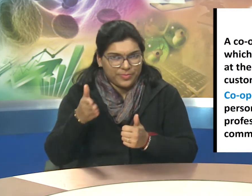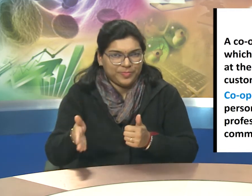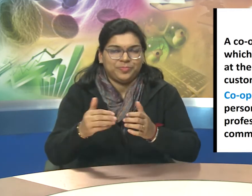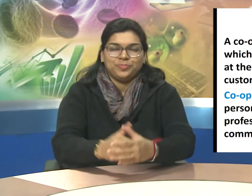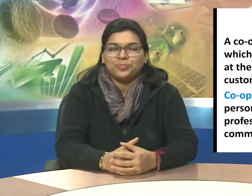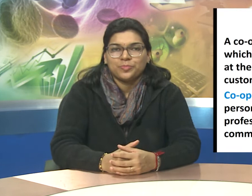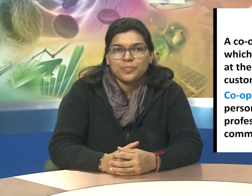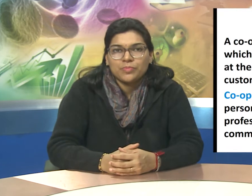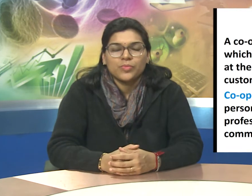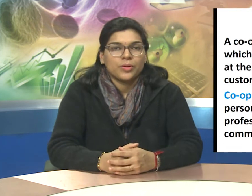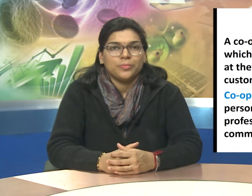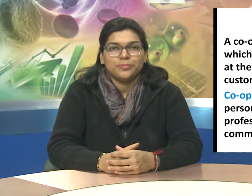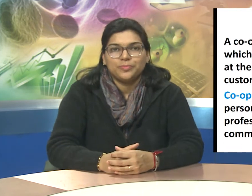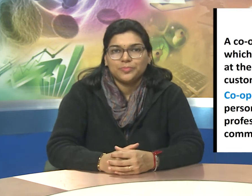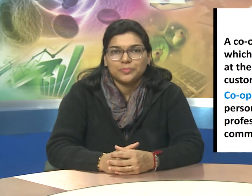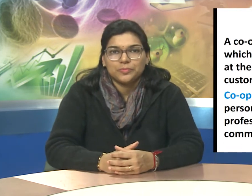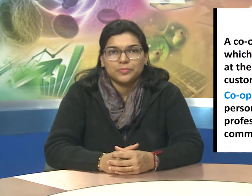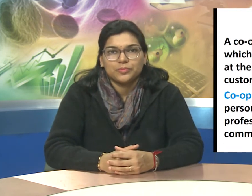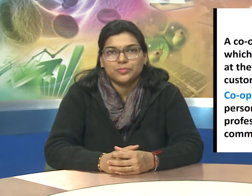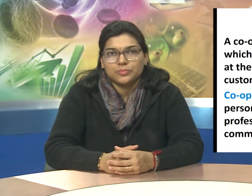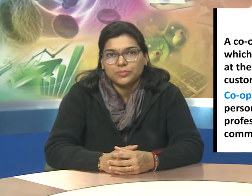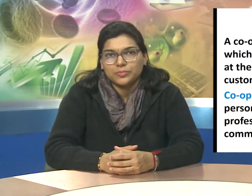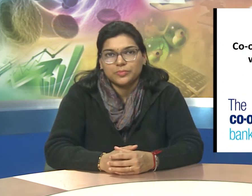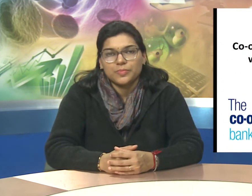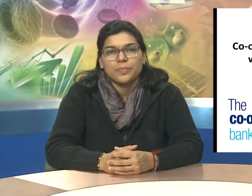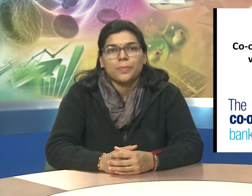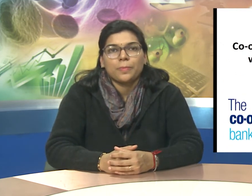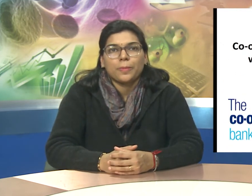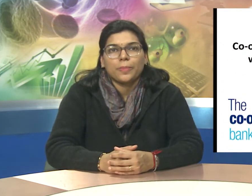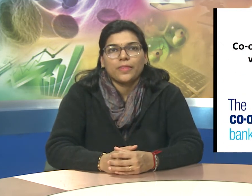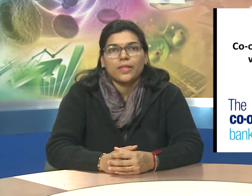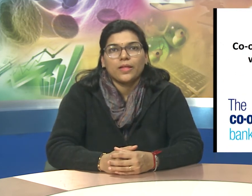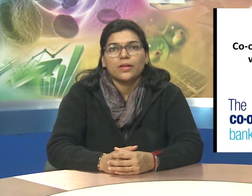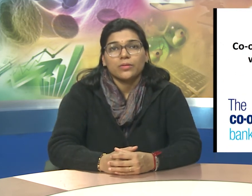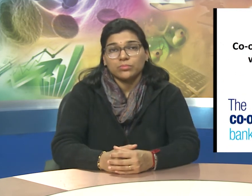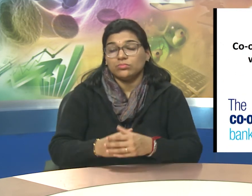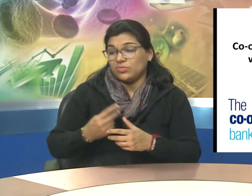They all share and set up these cooperative banks.